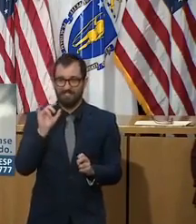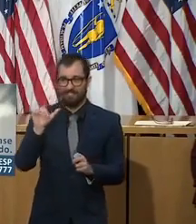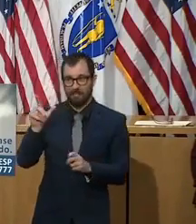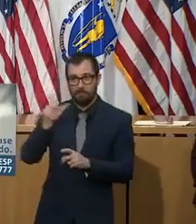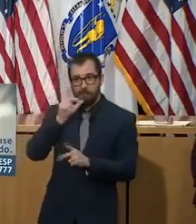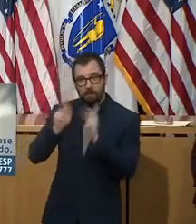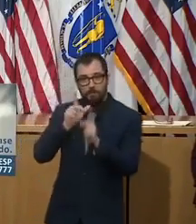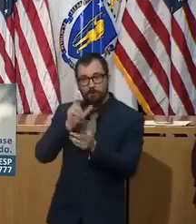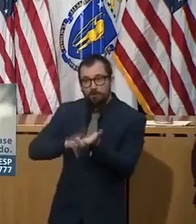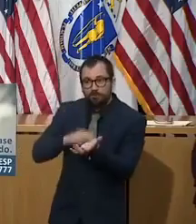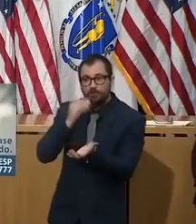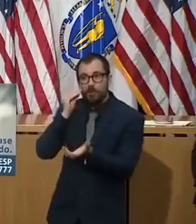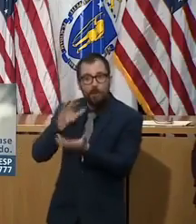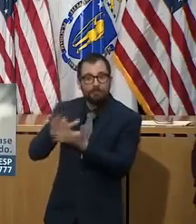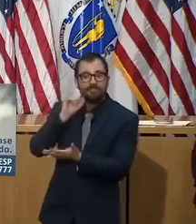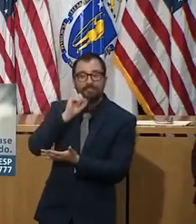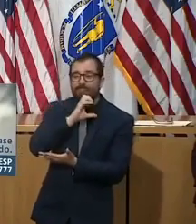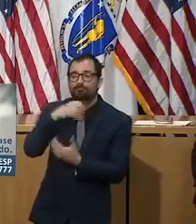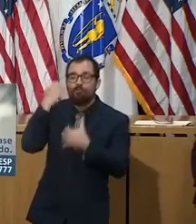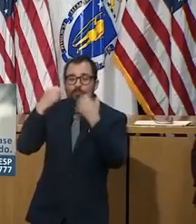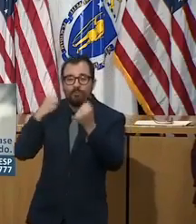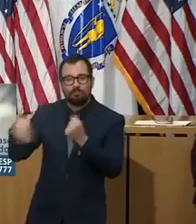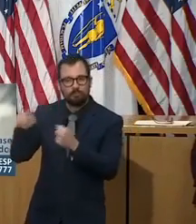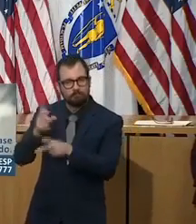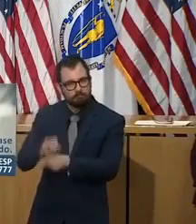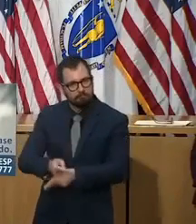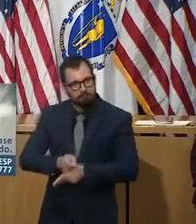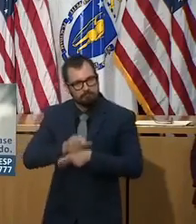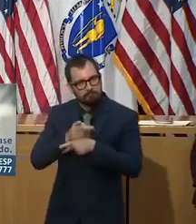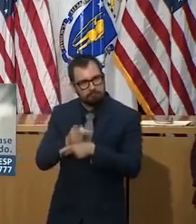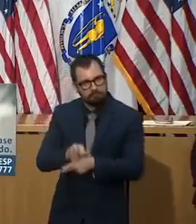because the virus has clearly demonstrated that